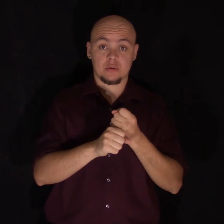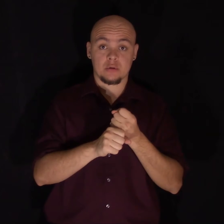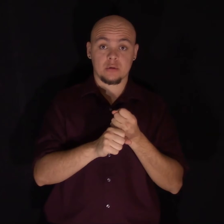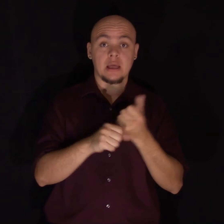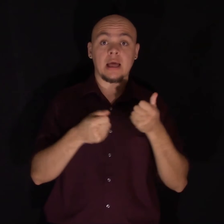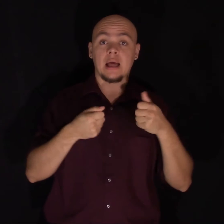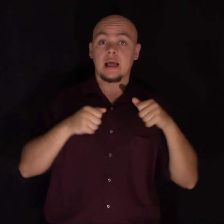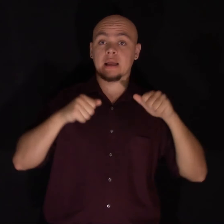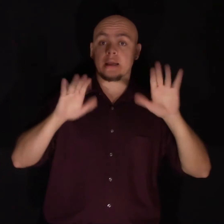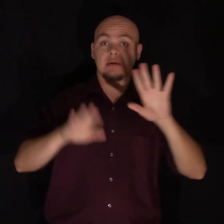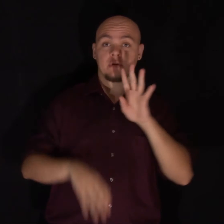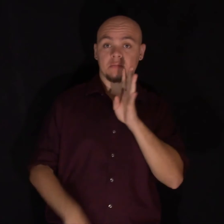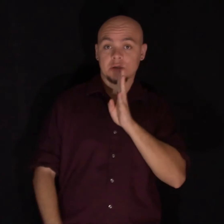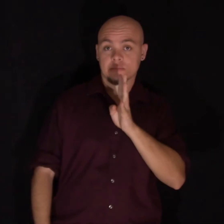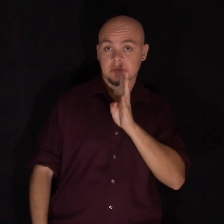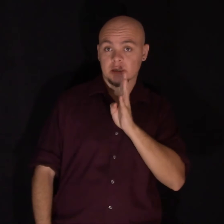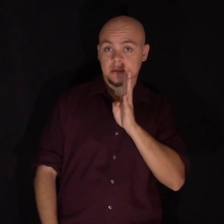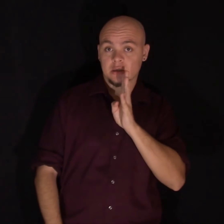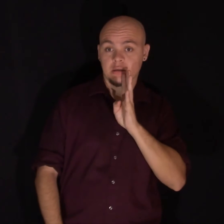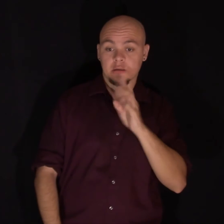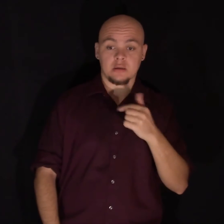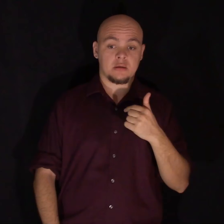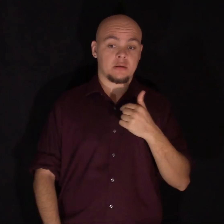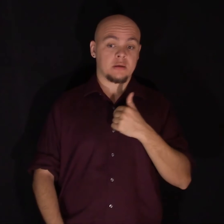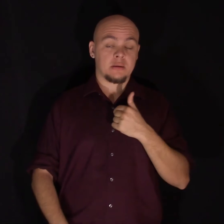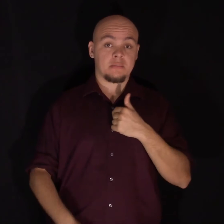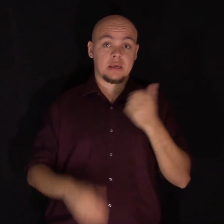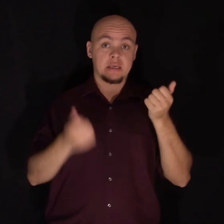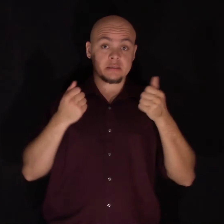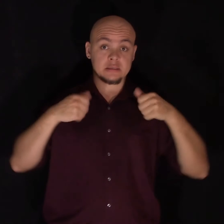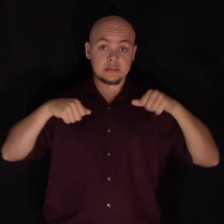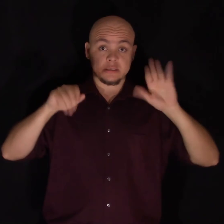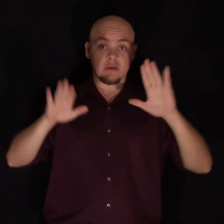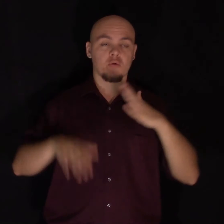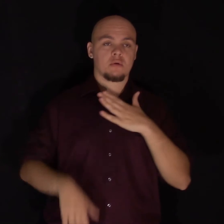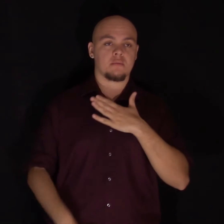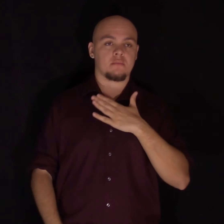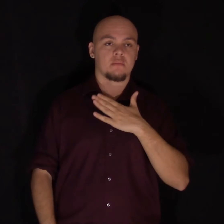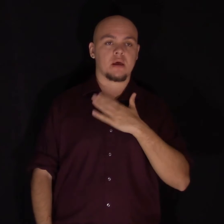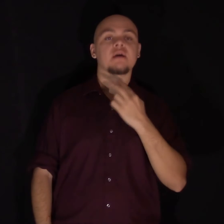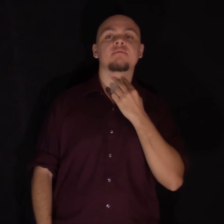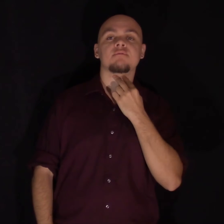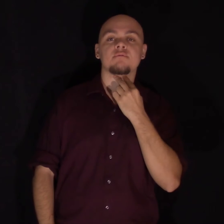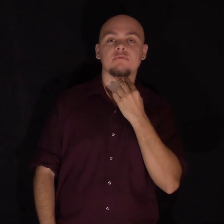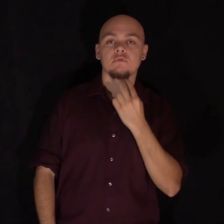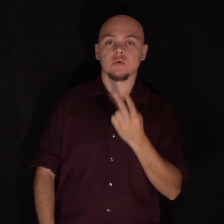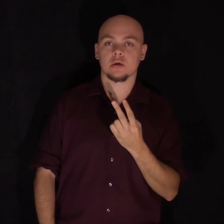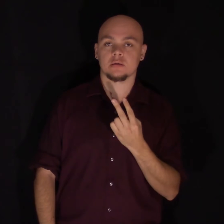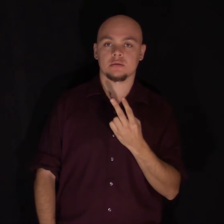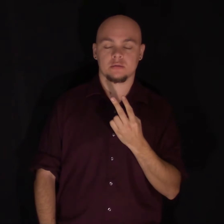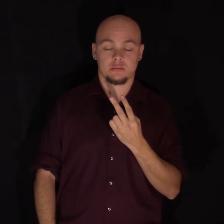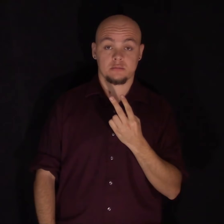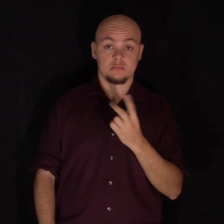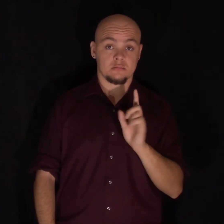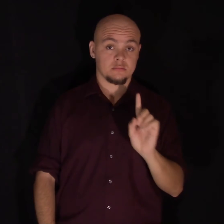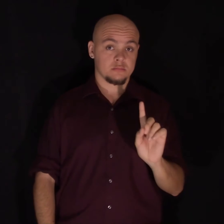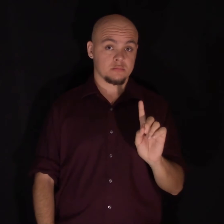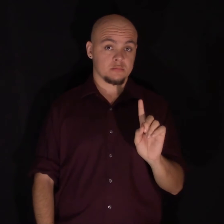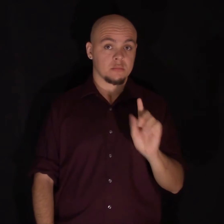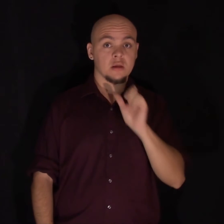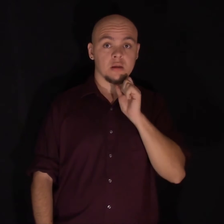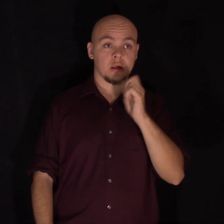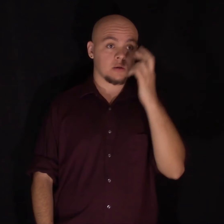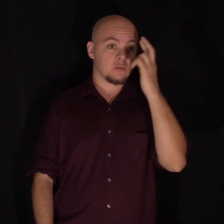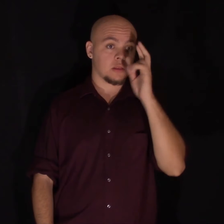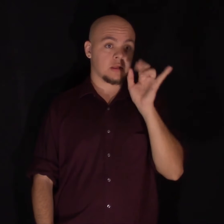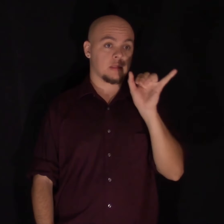speaking. Figured the most valuable thing I could sacrifice was my own voice, but it was like I hadn't realized that I had